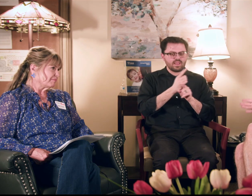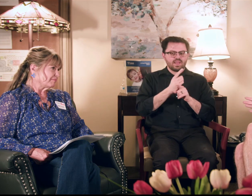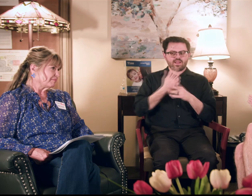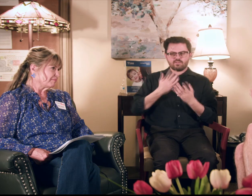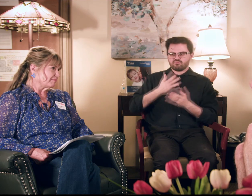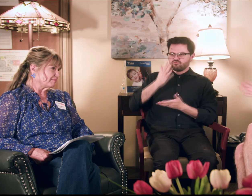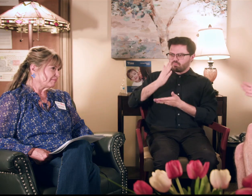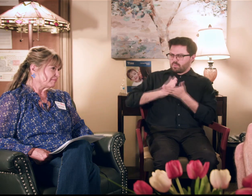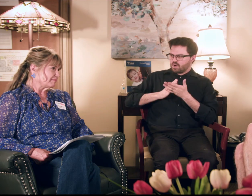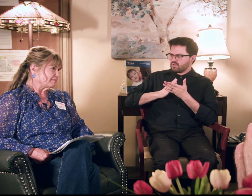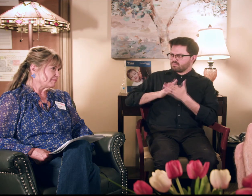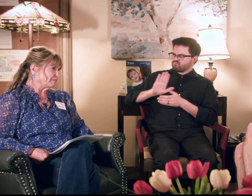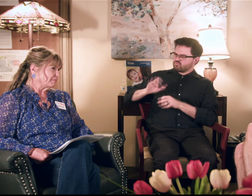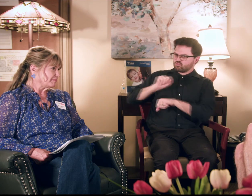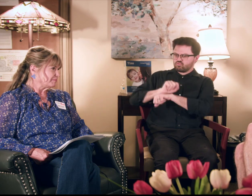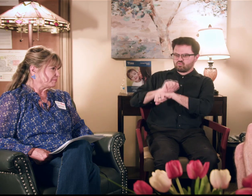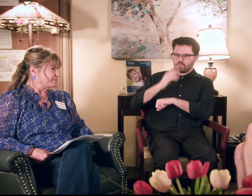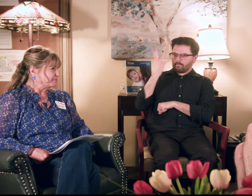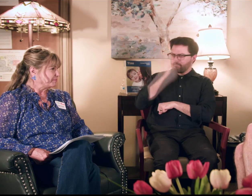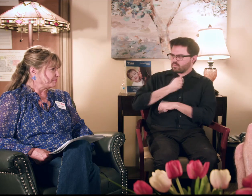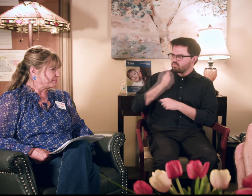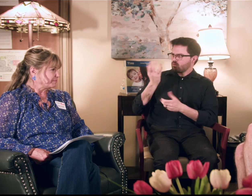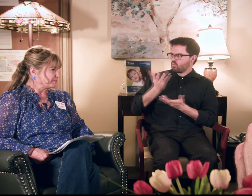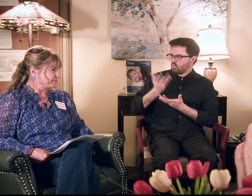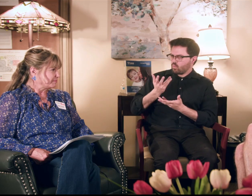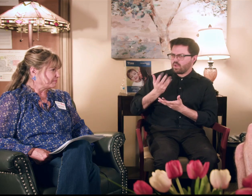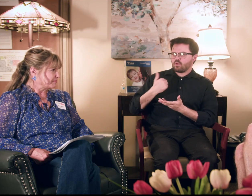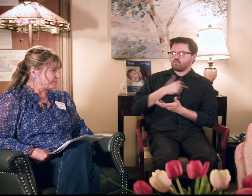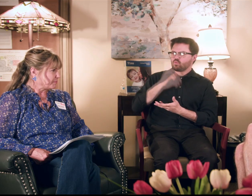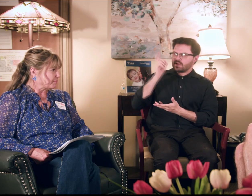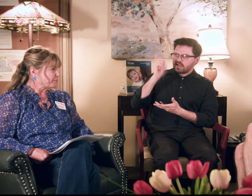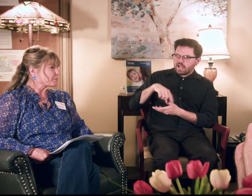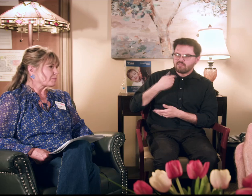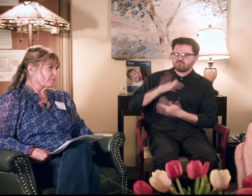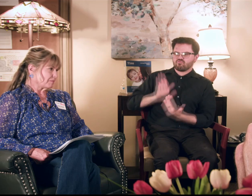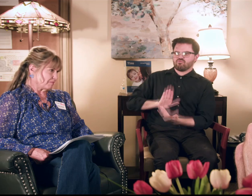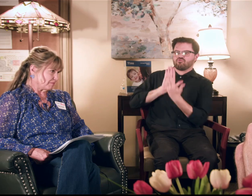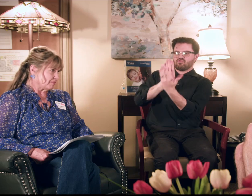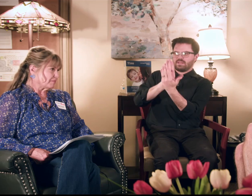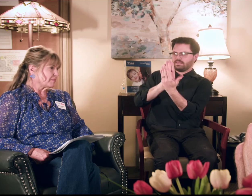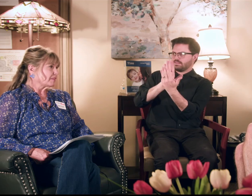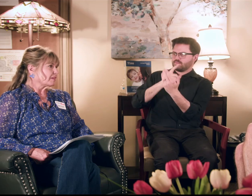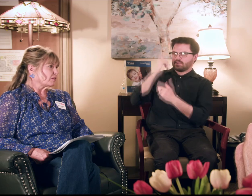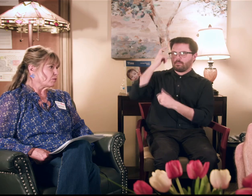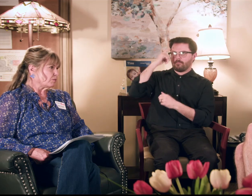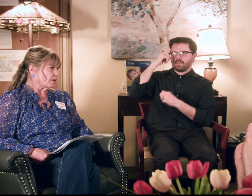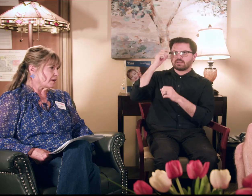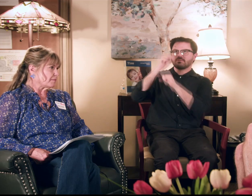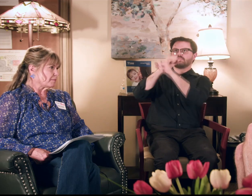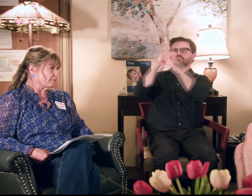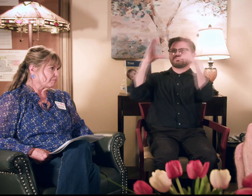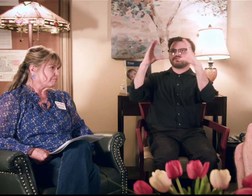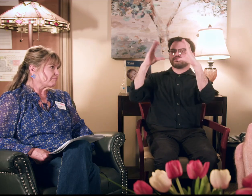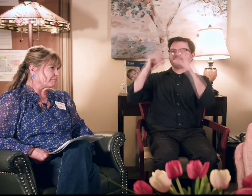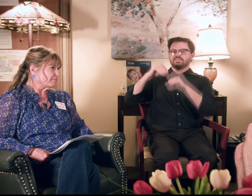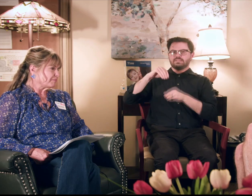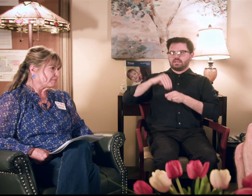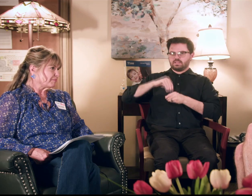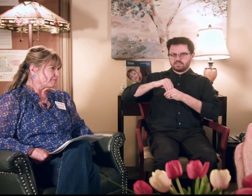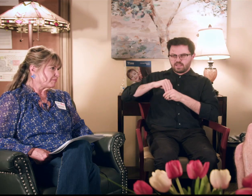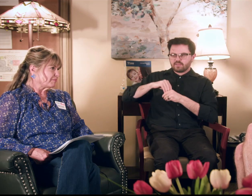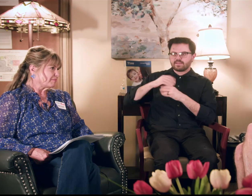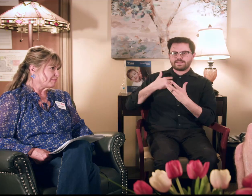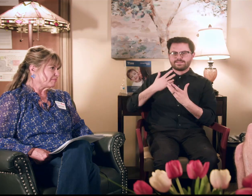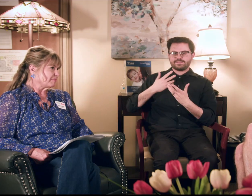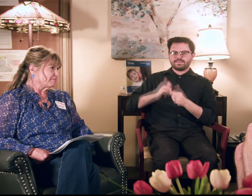beautiful about, I think, your work and this education is to recognize we have to address those mental models that live inside of us that create the stigmas